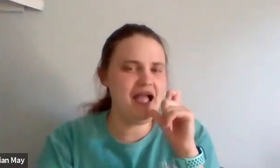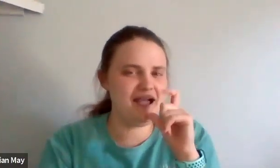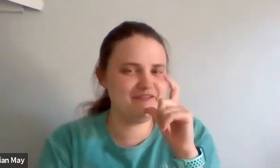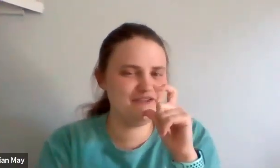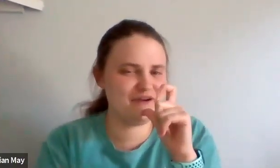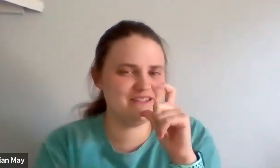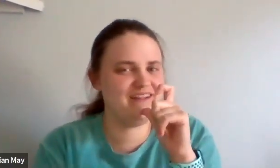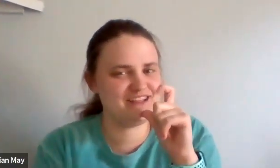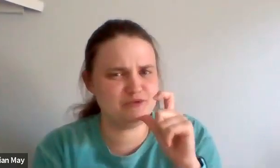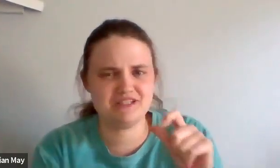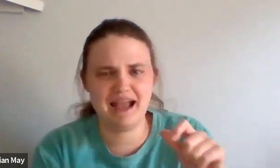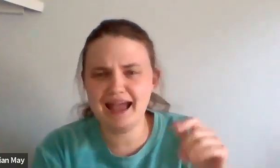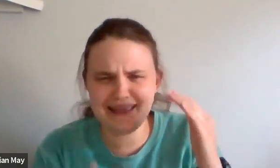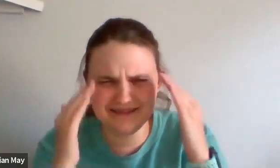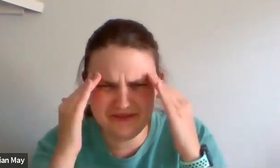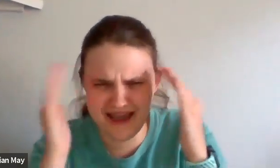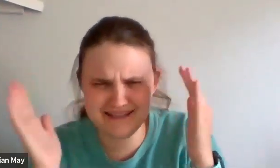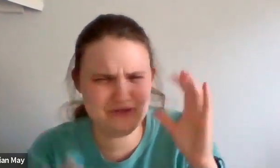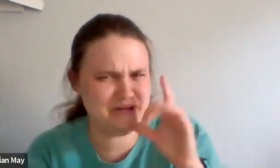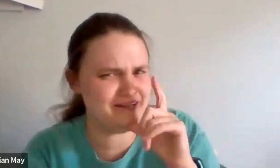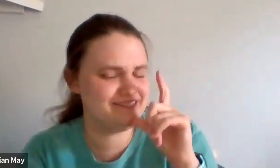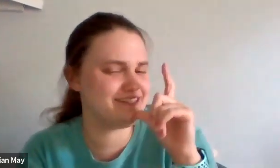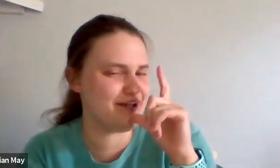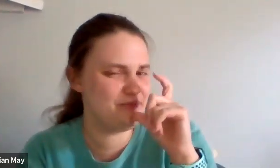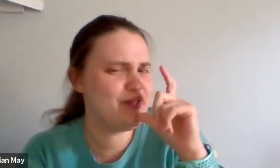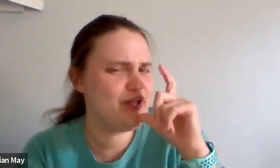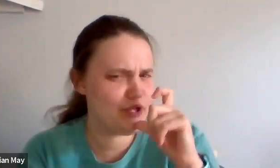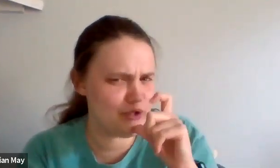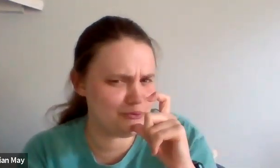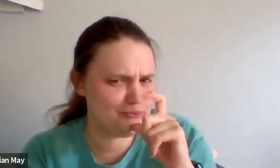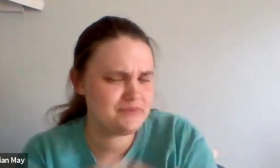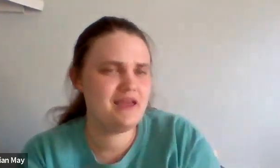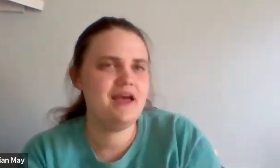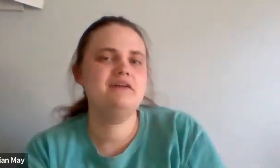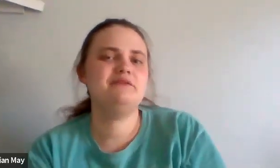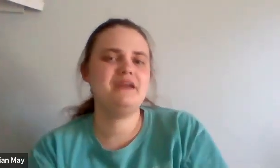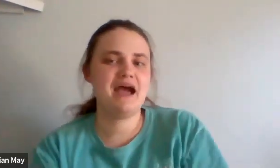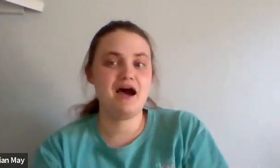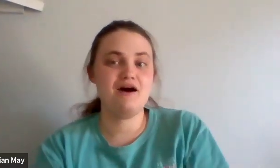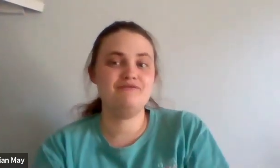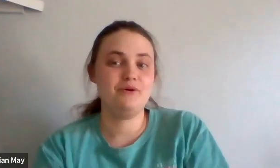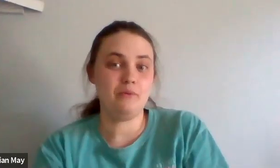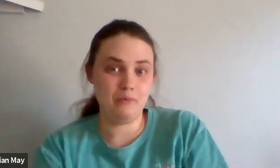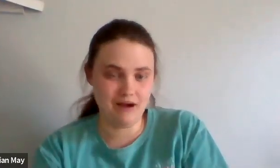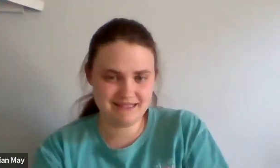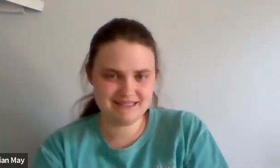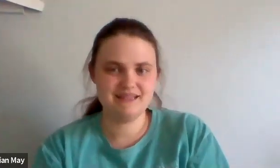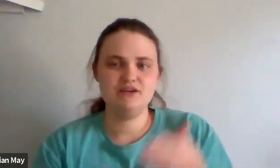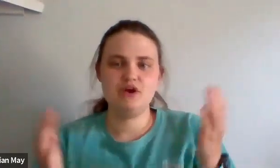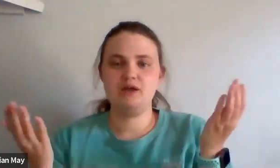I had a few friends in class who were just like, I can't do that. It's too weird. So who? Then we have what? And